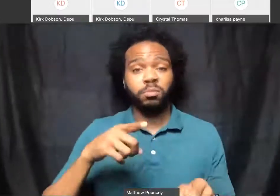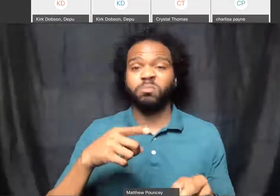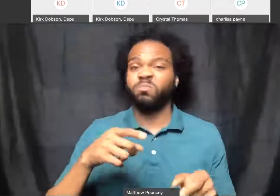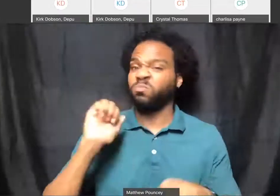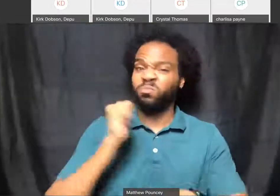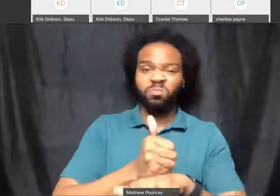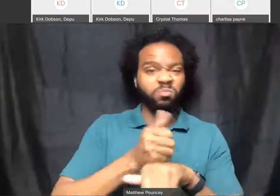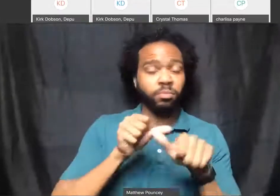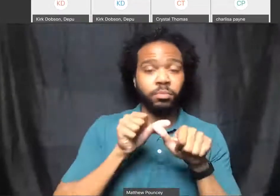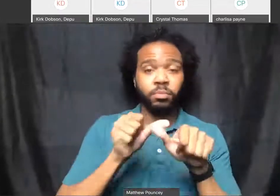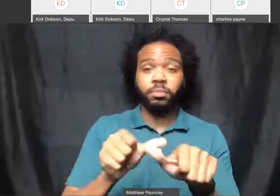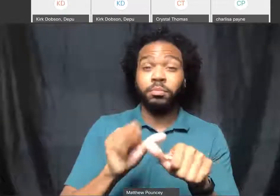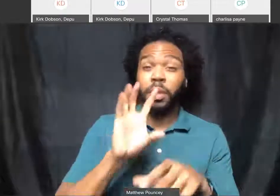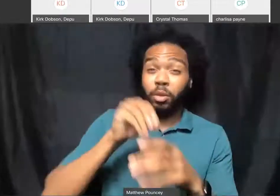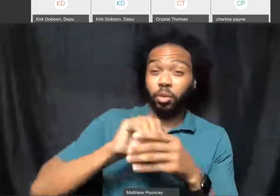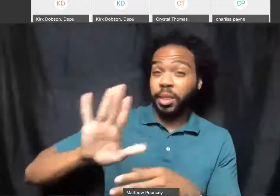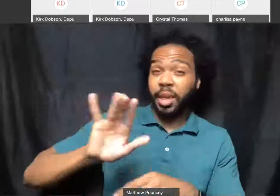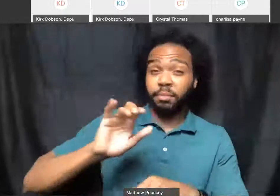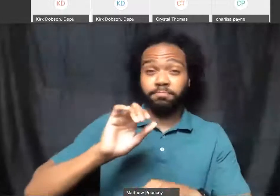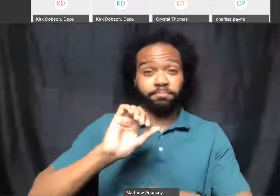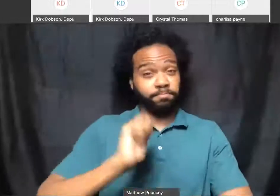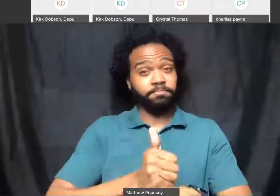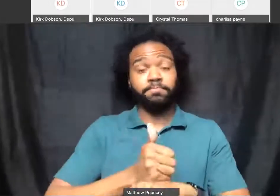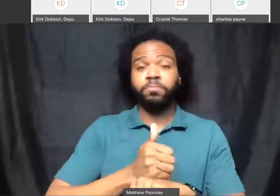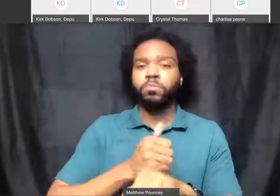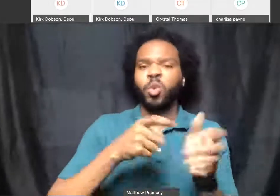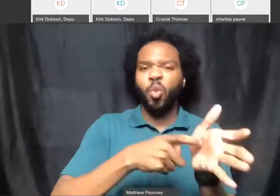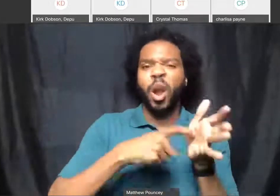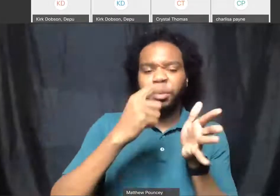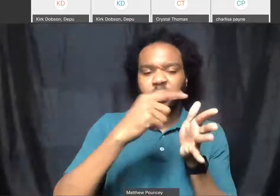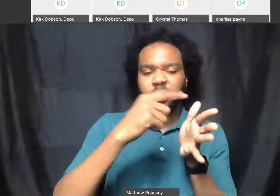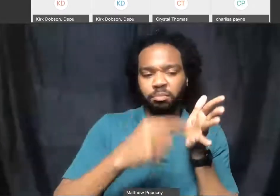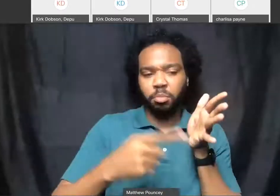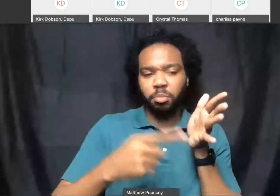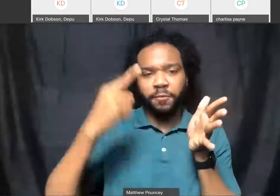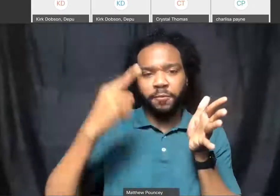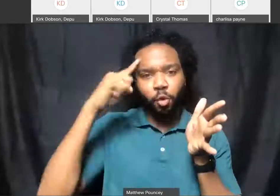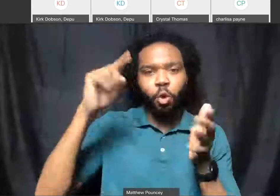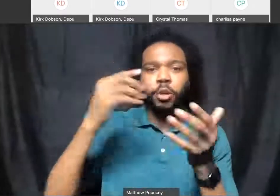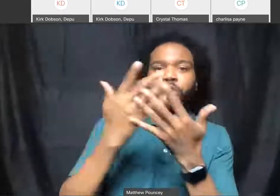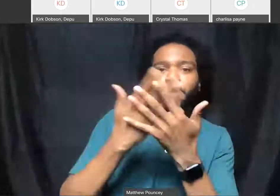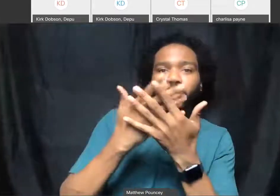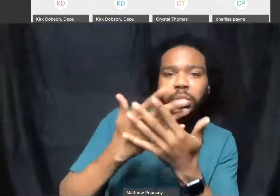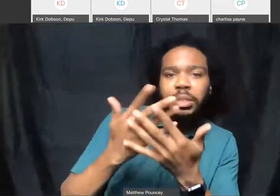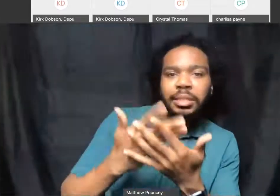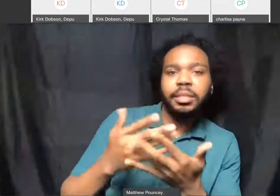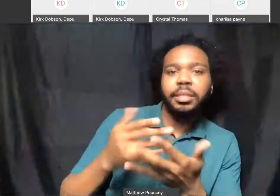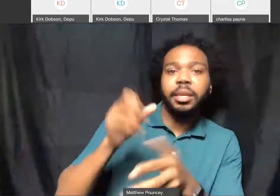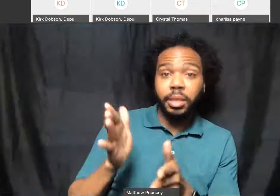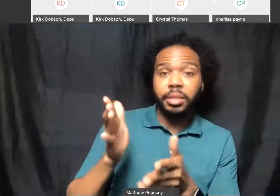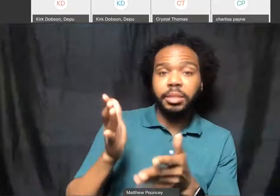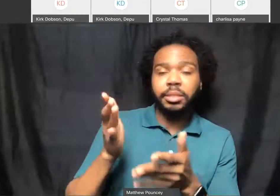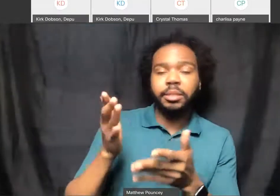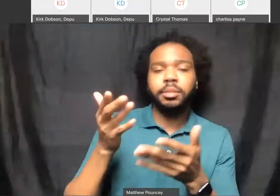that order are all the requirements regarding screening of employees, screening of visitors.